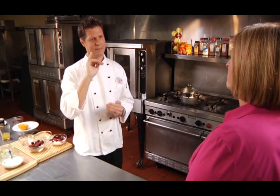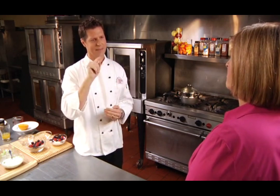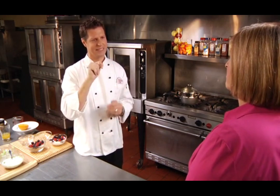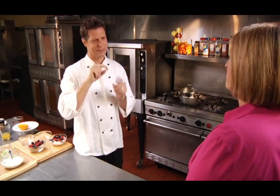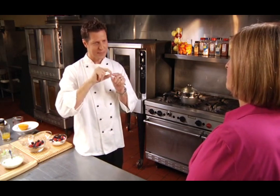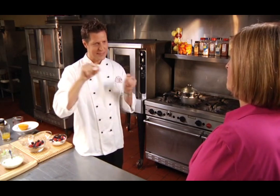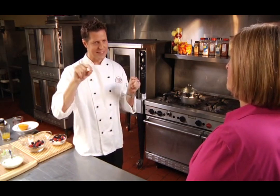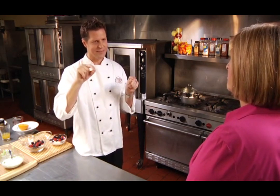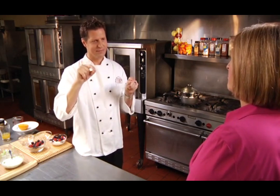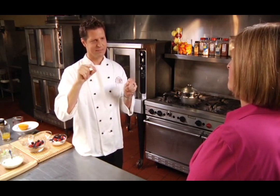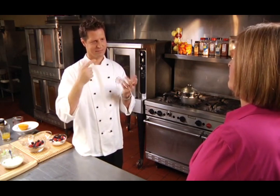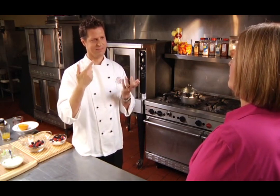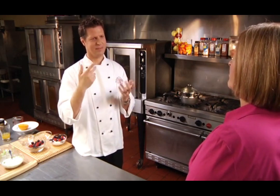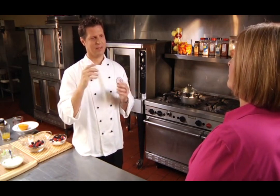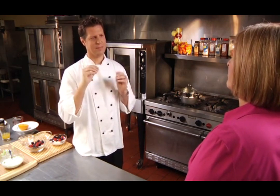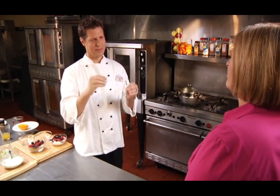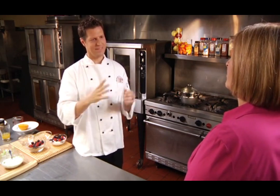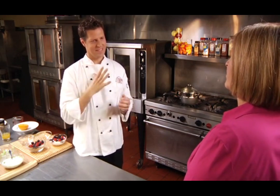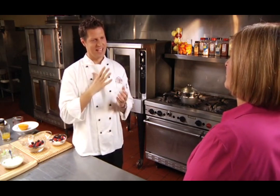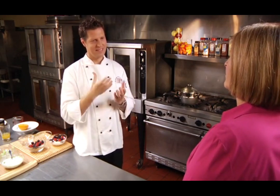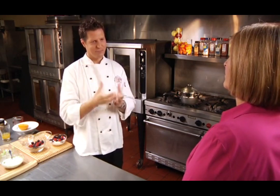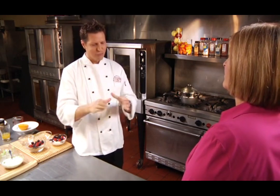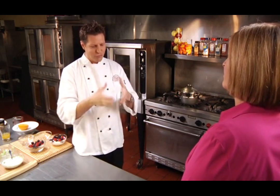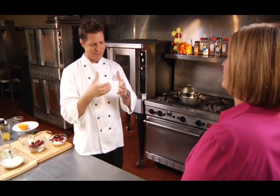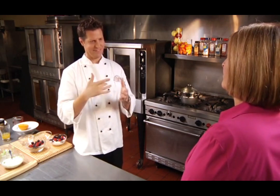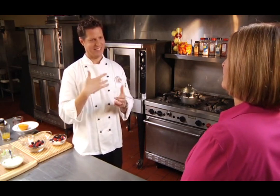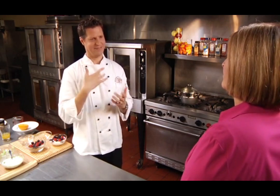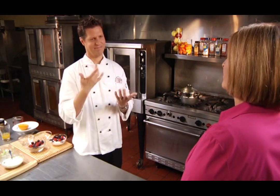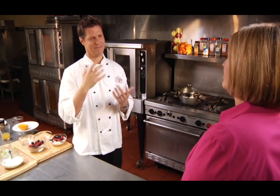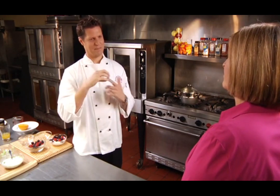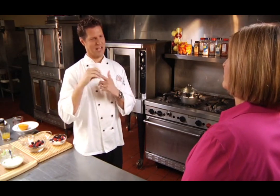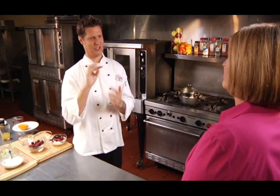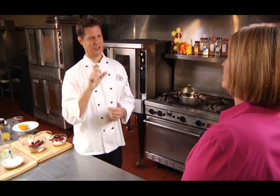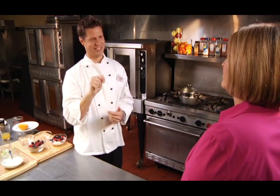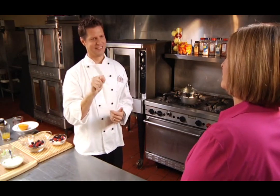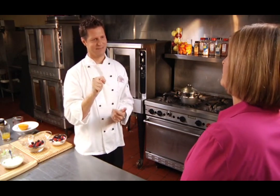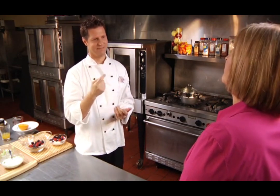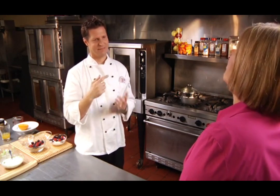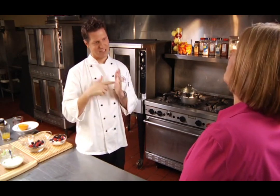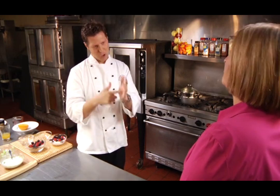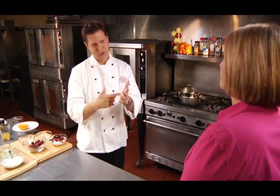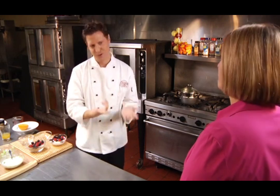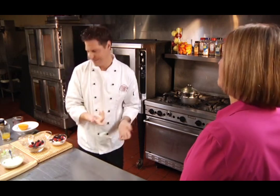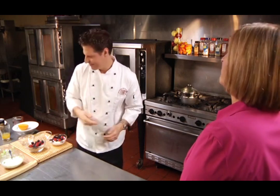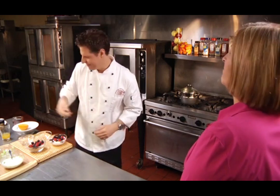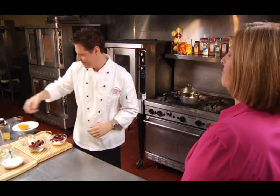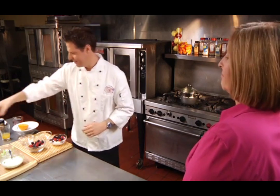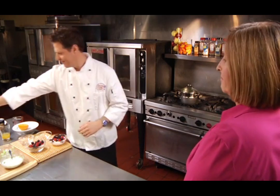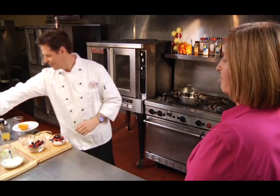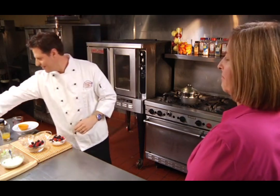Top it off with mint leaves. Put that in a fancy dish and you'll feel like it's a special treat. I'll show you.